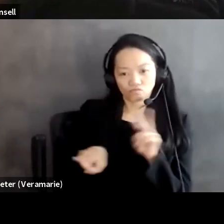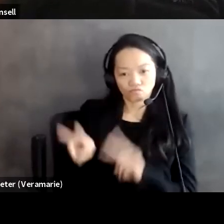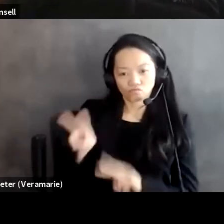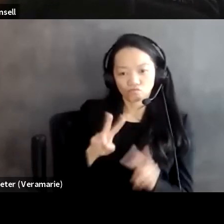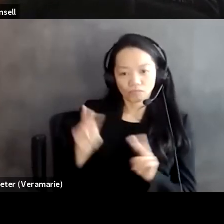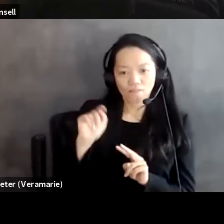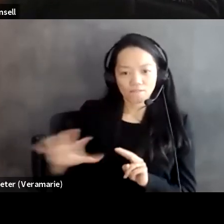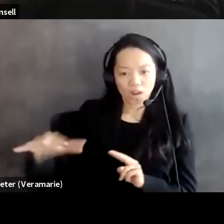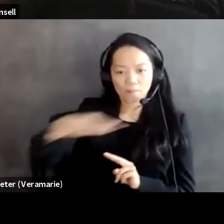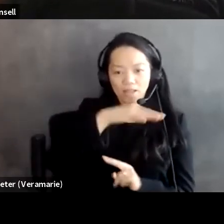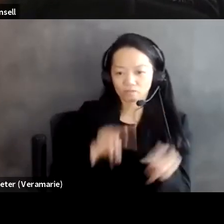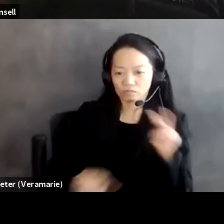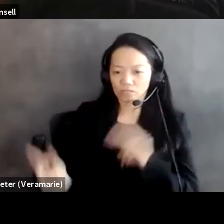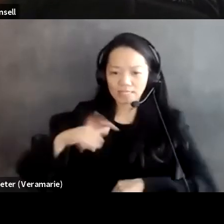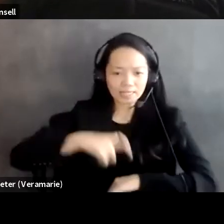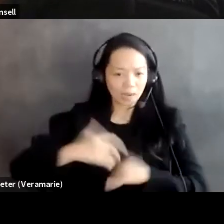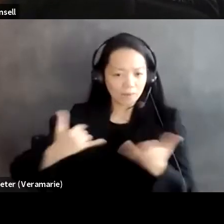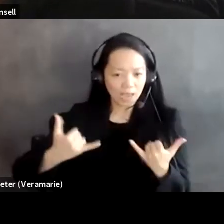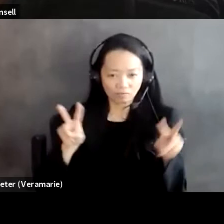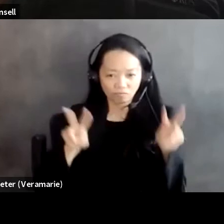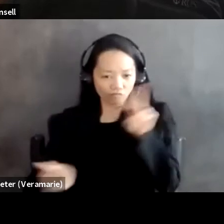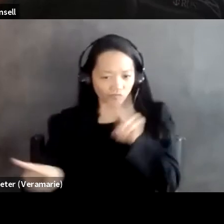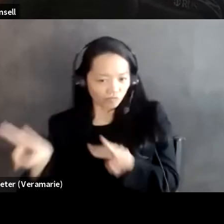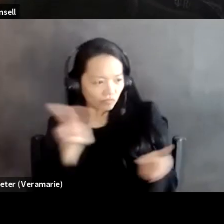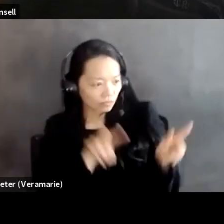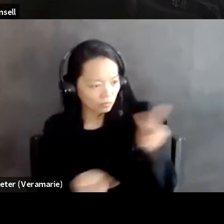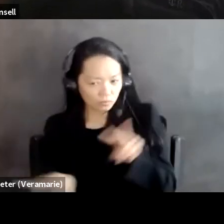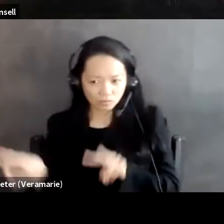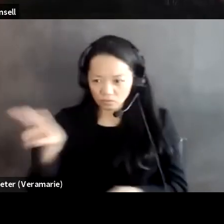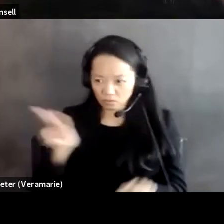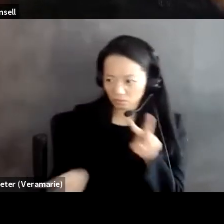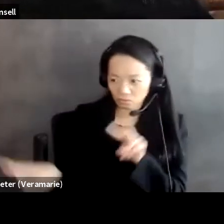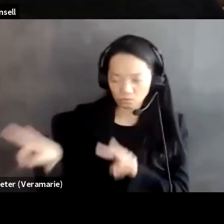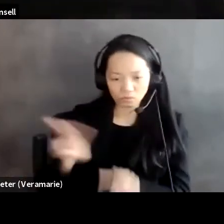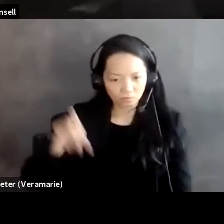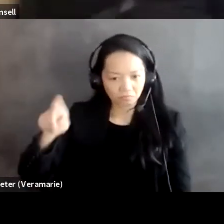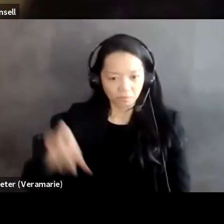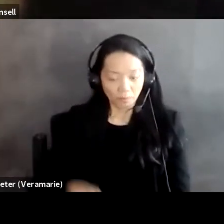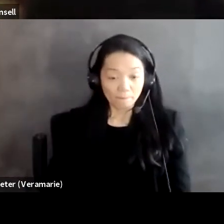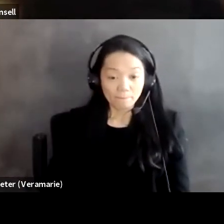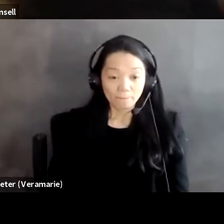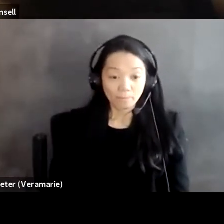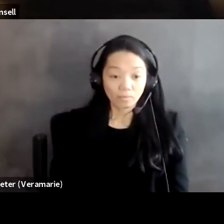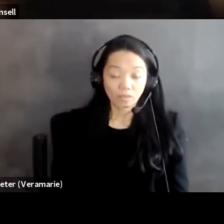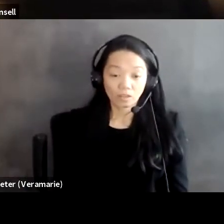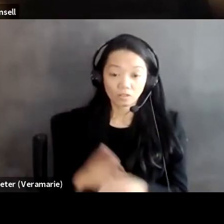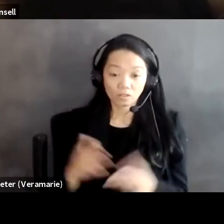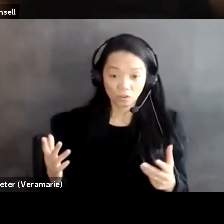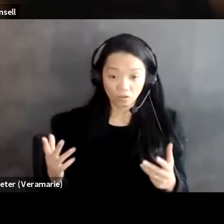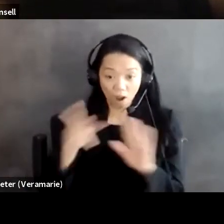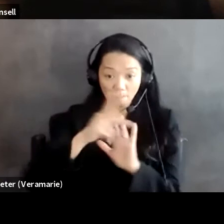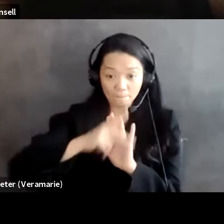in which we live and the time that we're in. I think from a